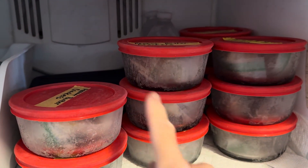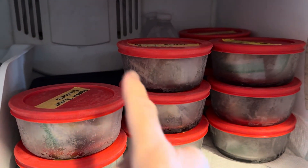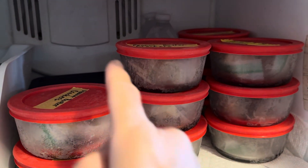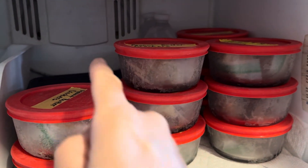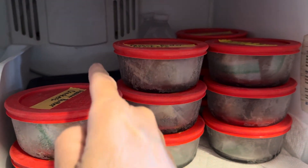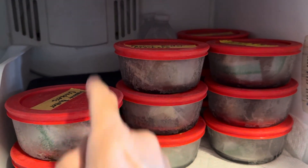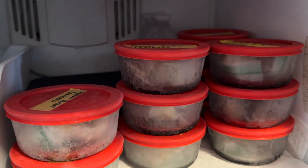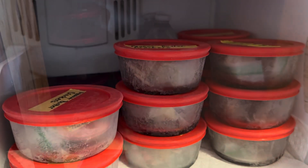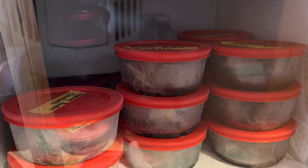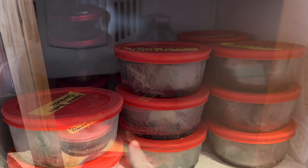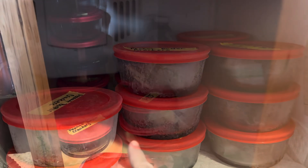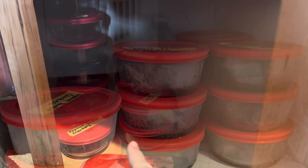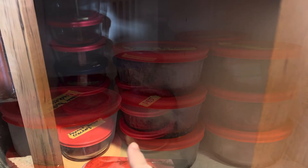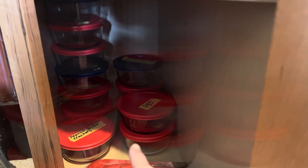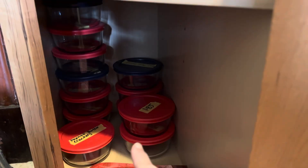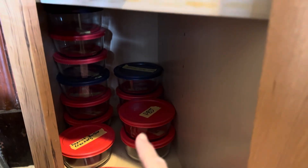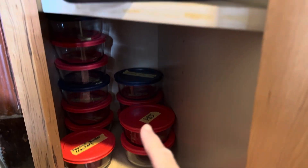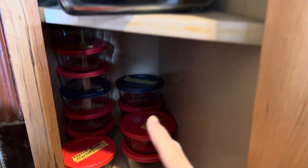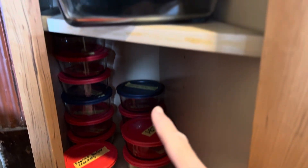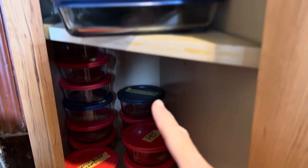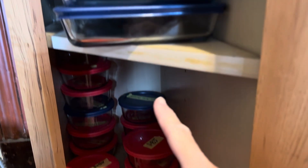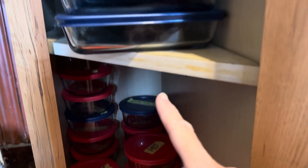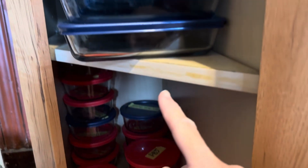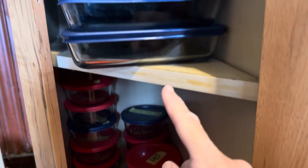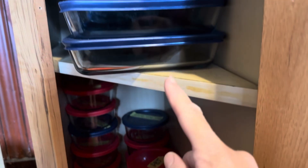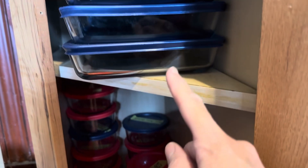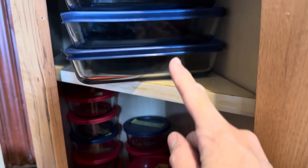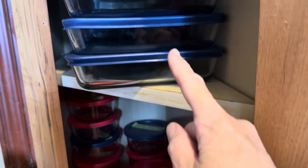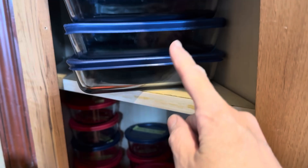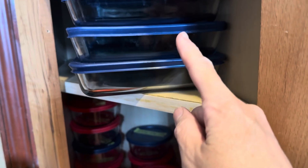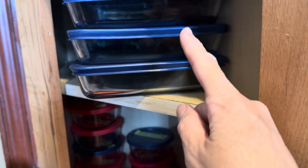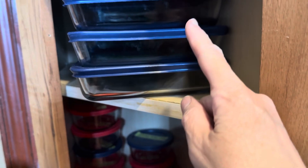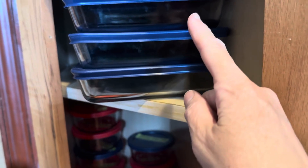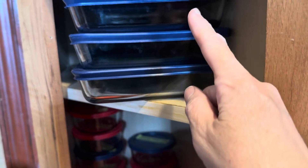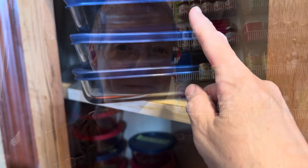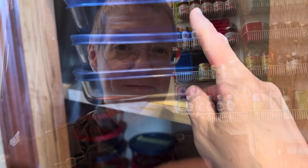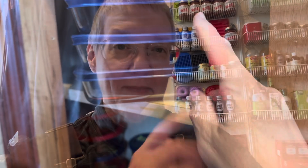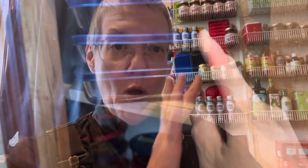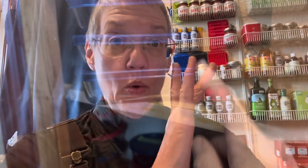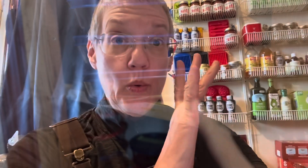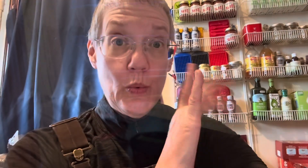like these. These are already full, and these are empty.